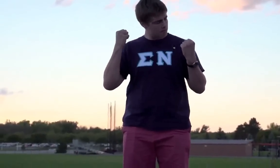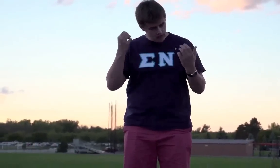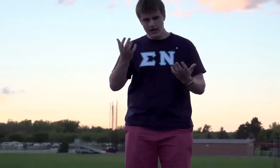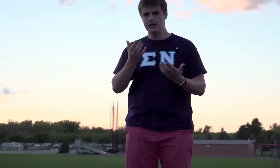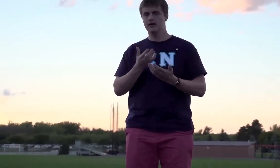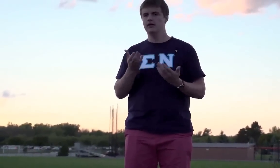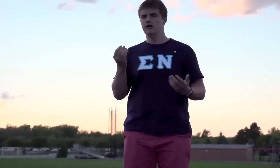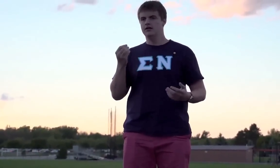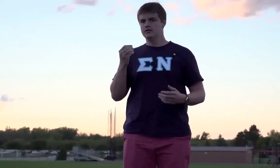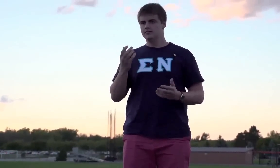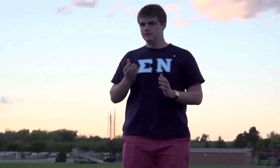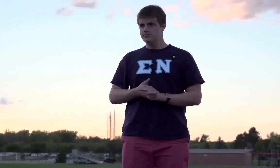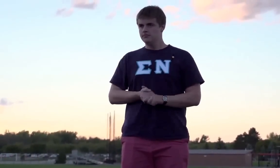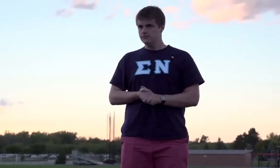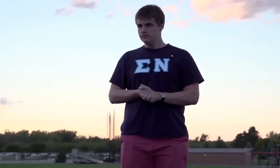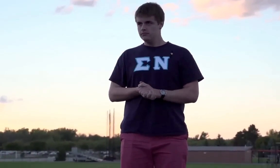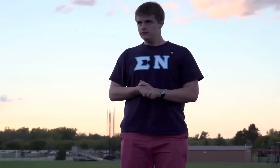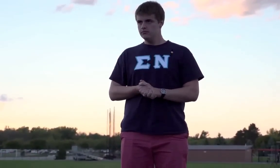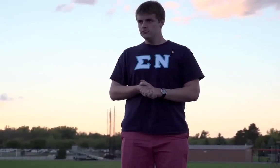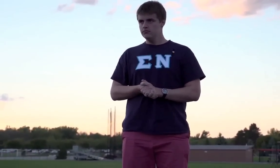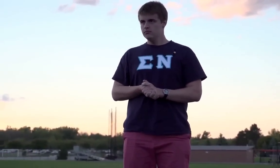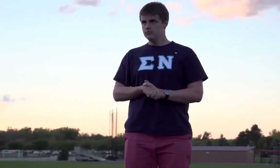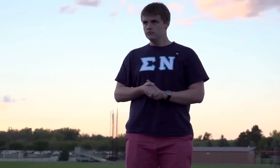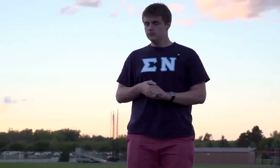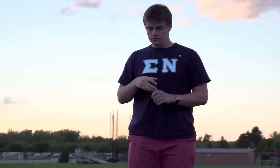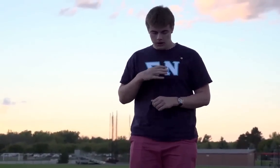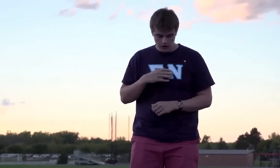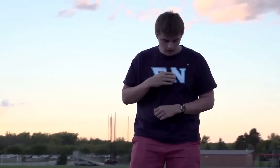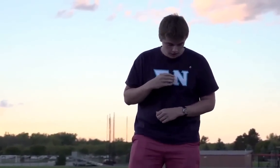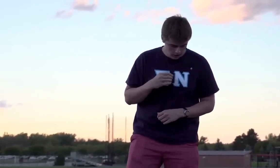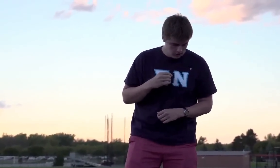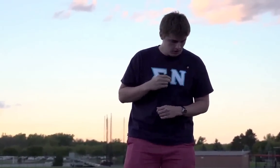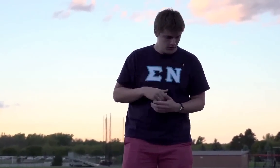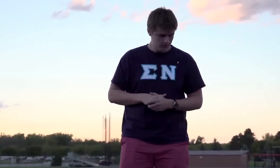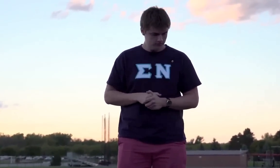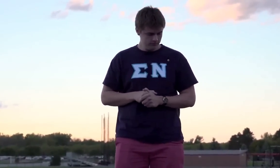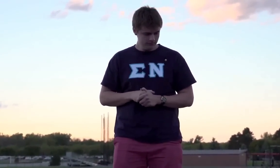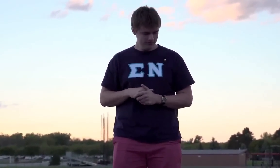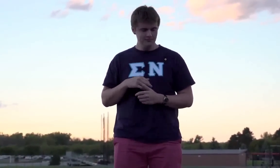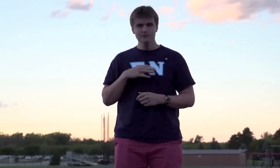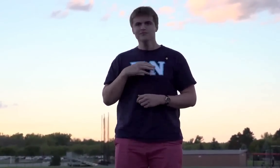And so, you know, Ben, it's just like Ben to introduce me to so many things.